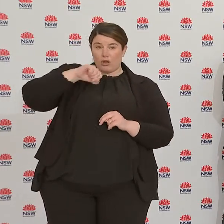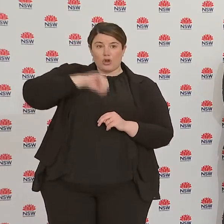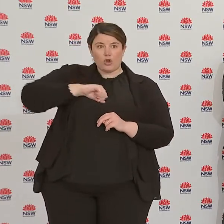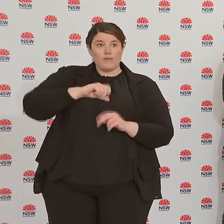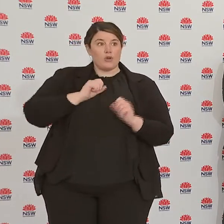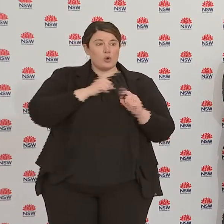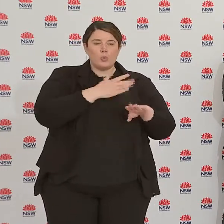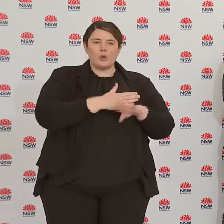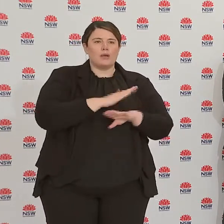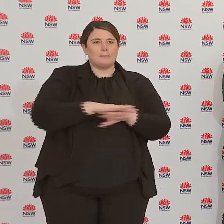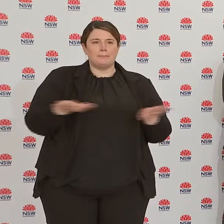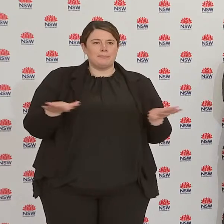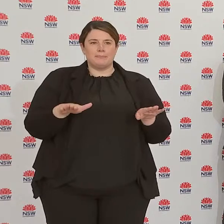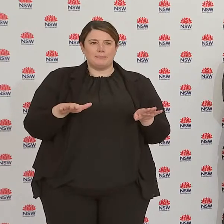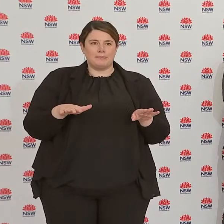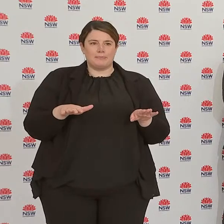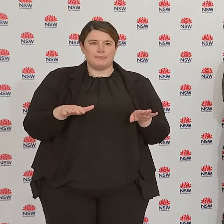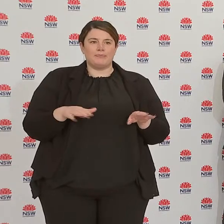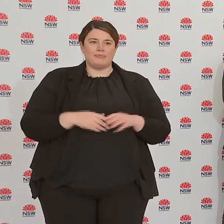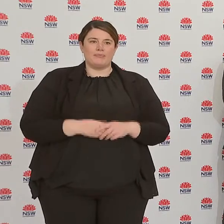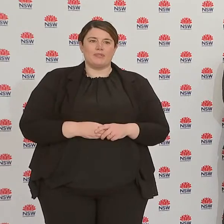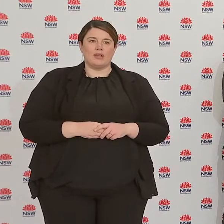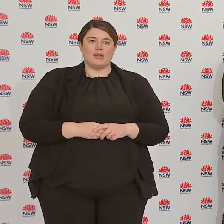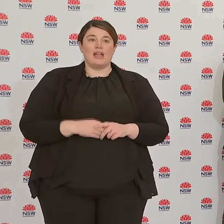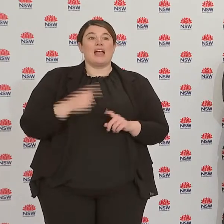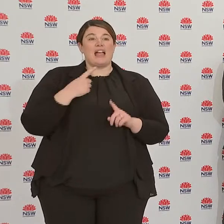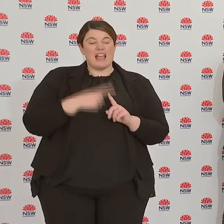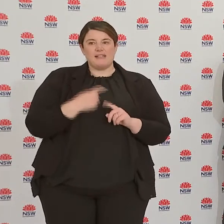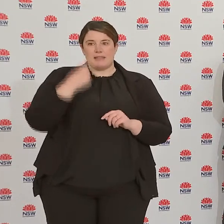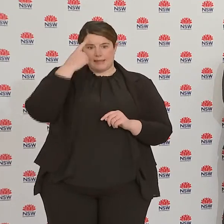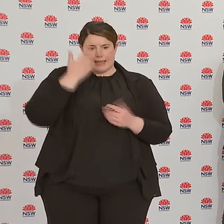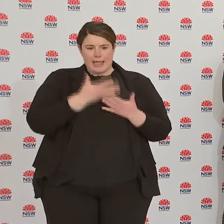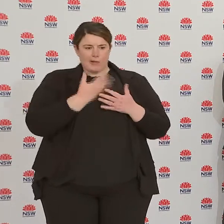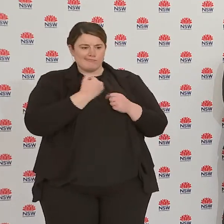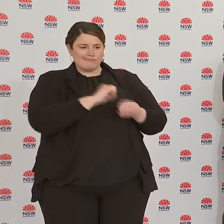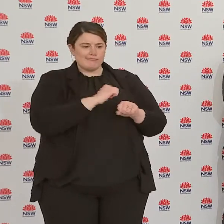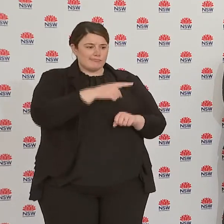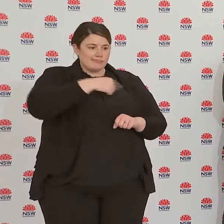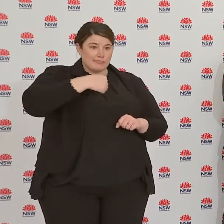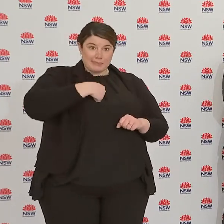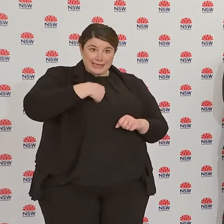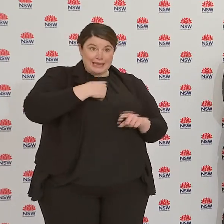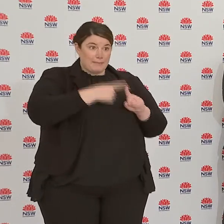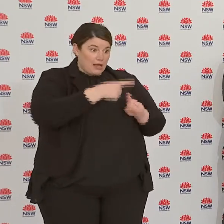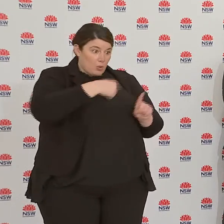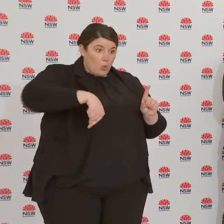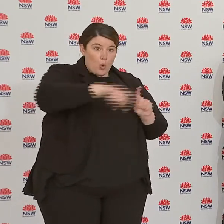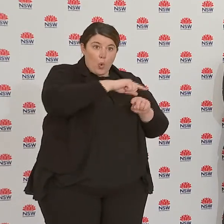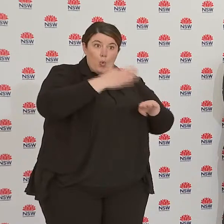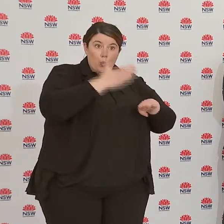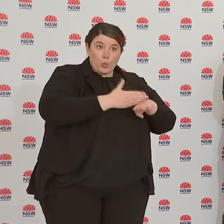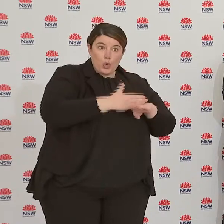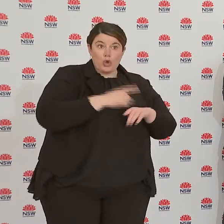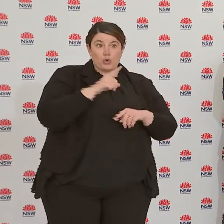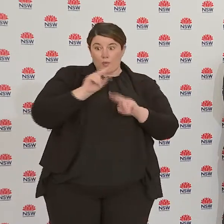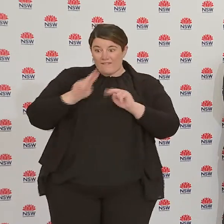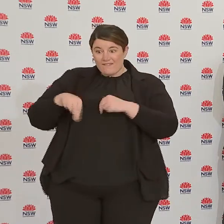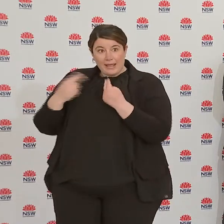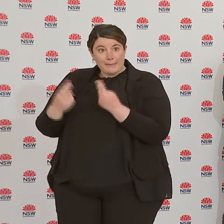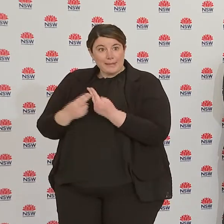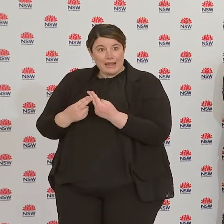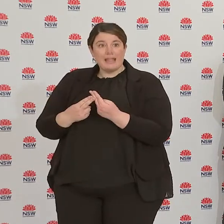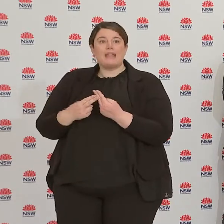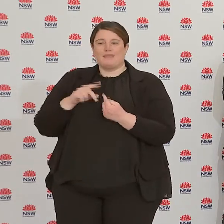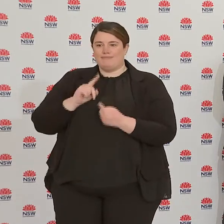but also you can take the proactive step of choosing to get vaccinated. That will again protect your loved ones and also